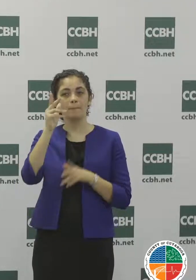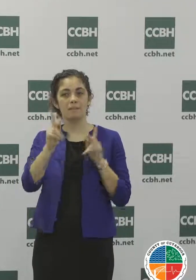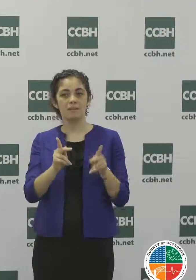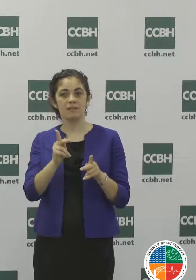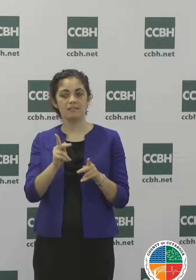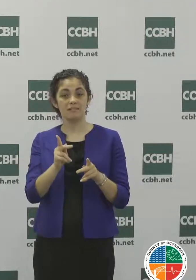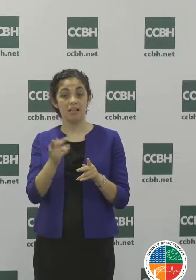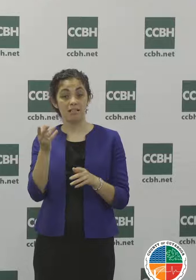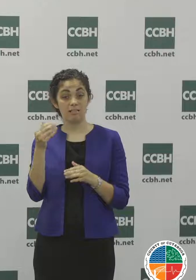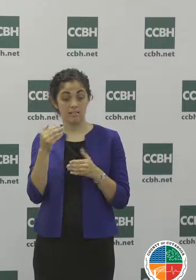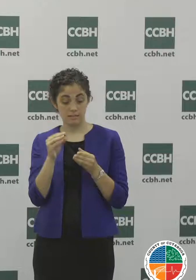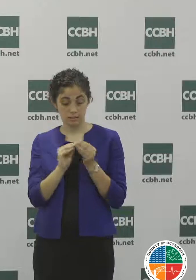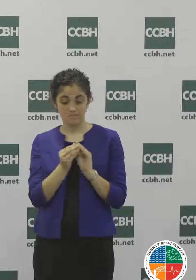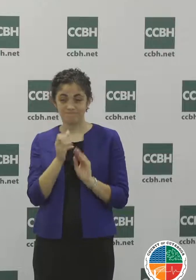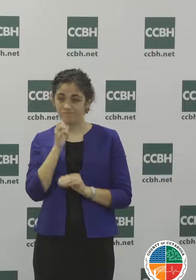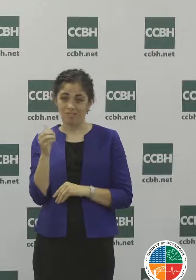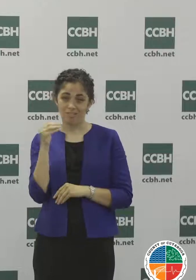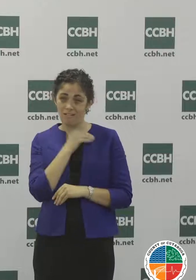don't lie.